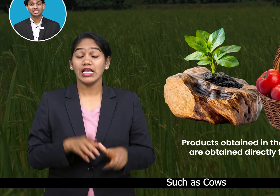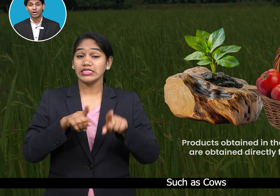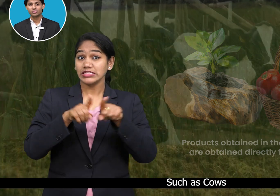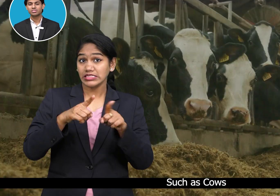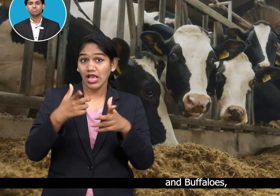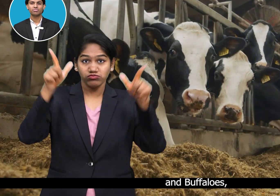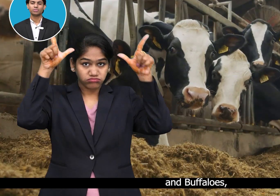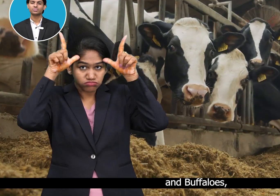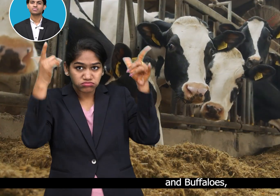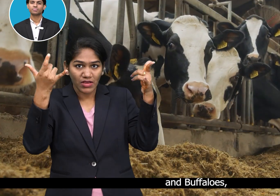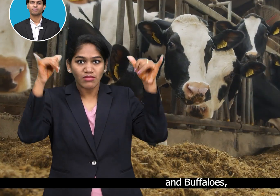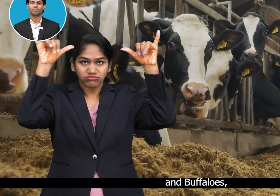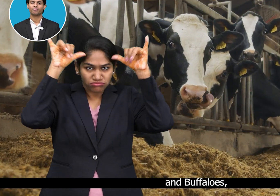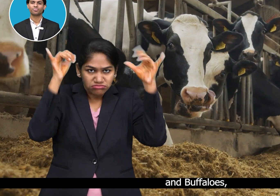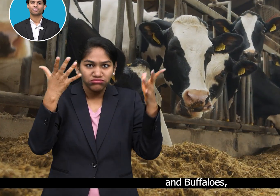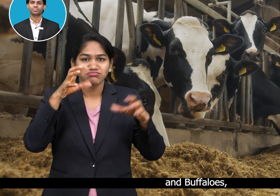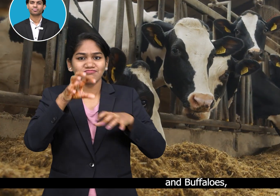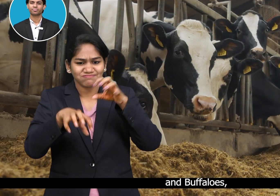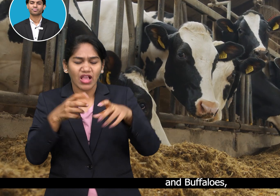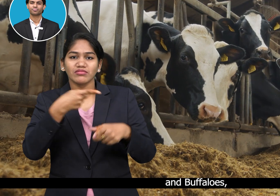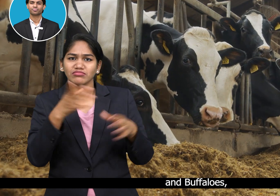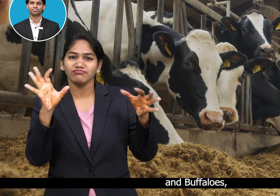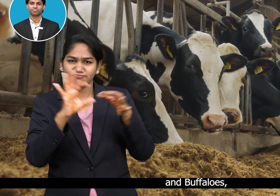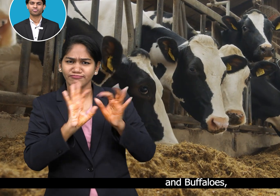Such as cows and buffaloes